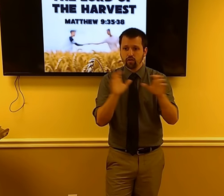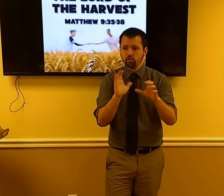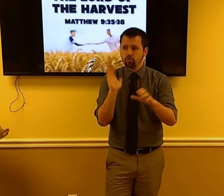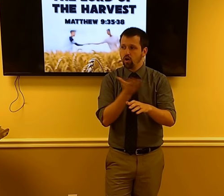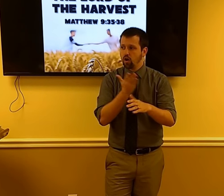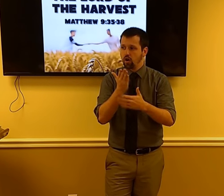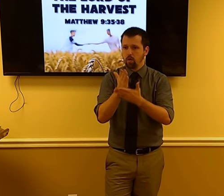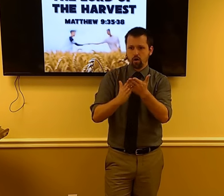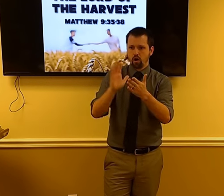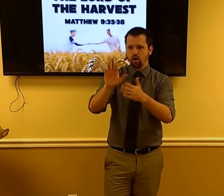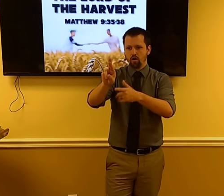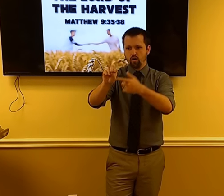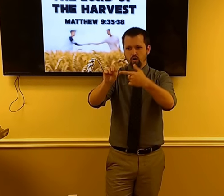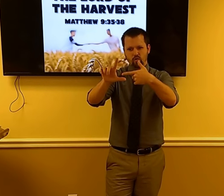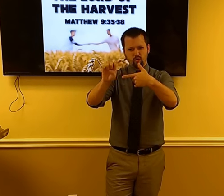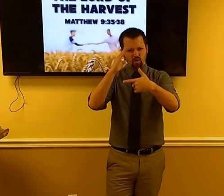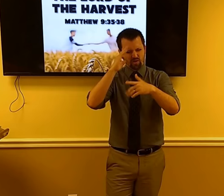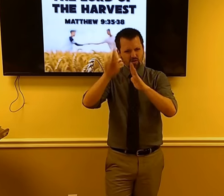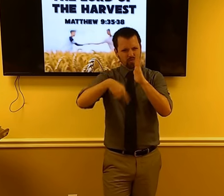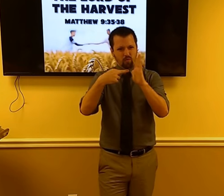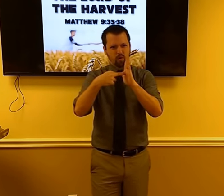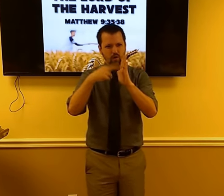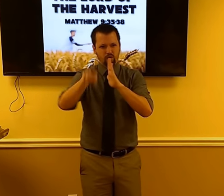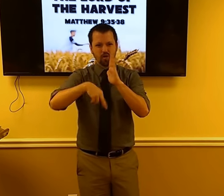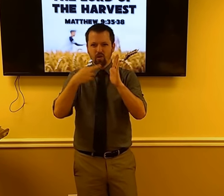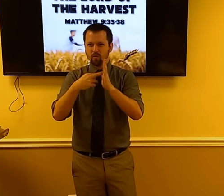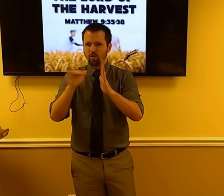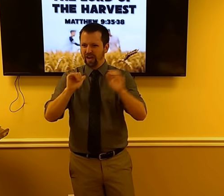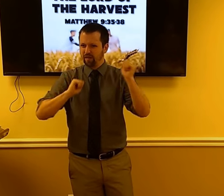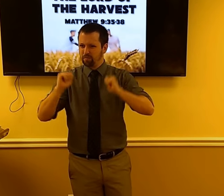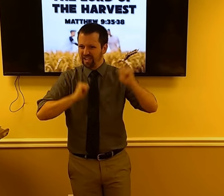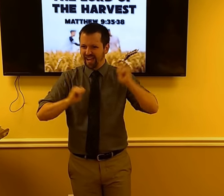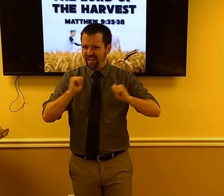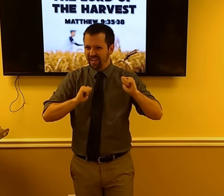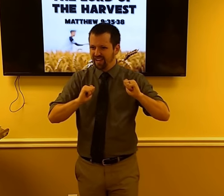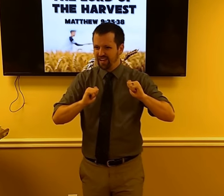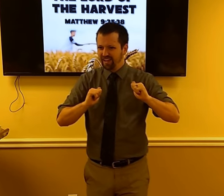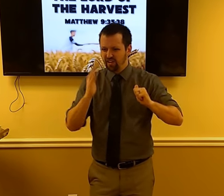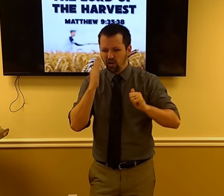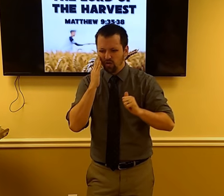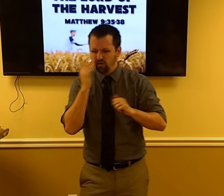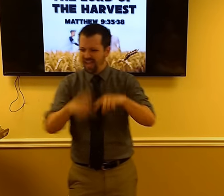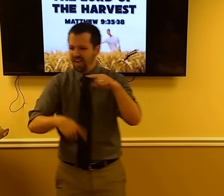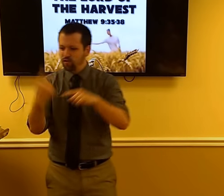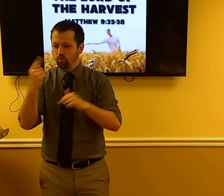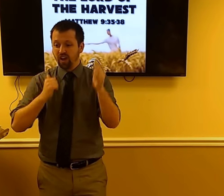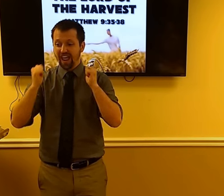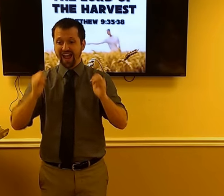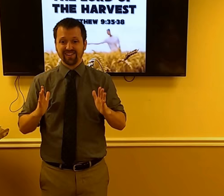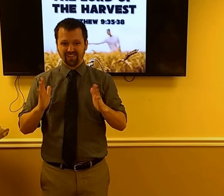do our role, you know, more like a play, you know, you can't have just one actor, like